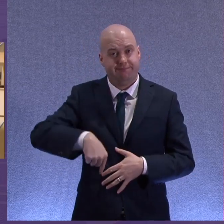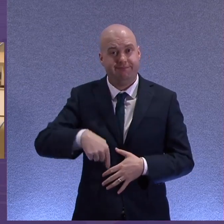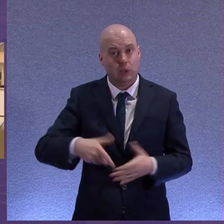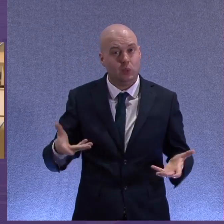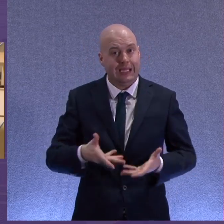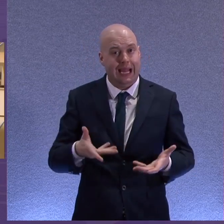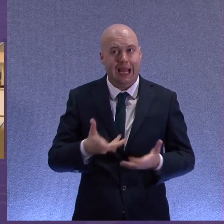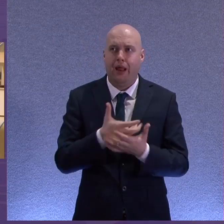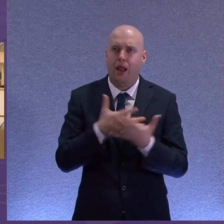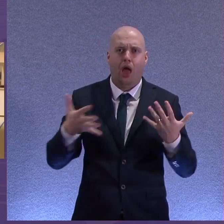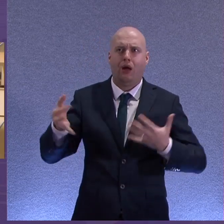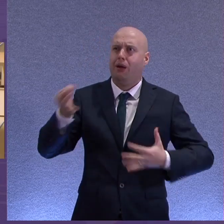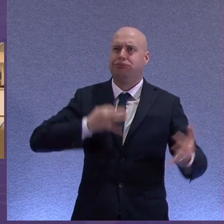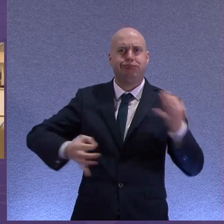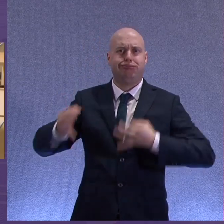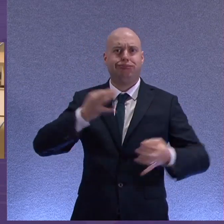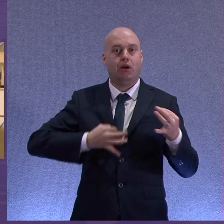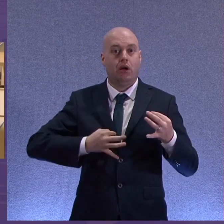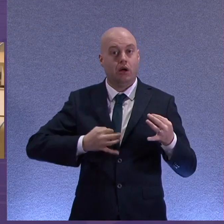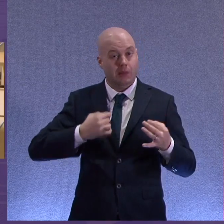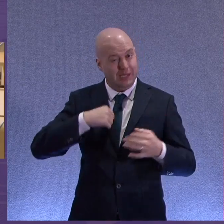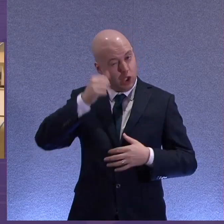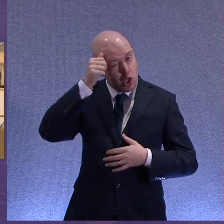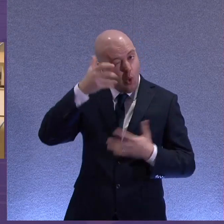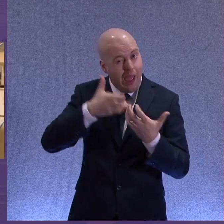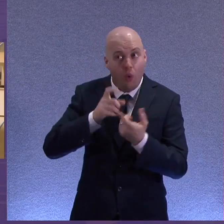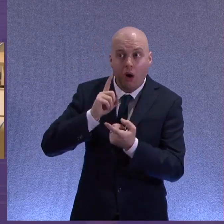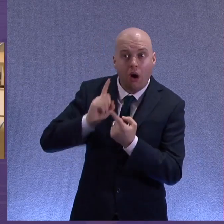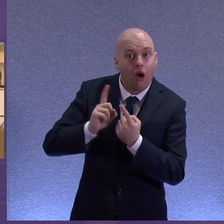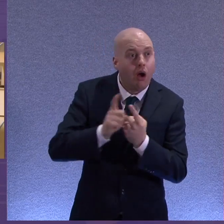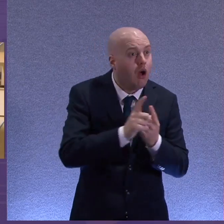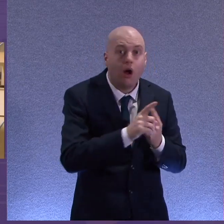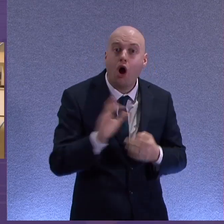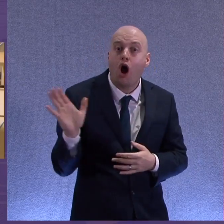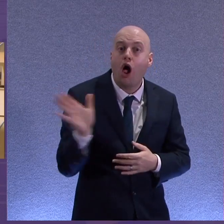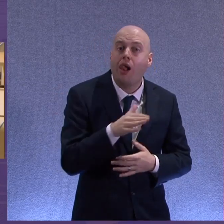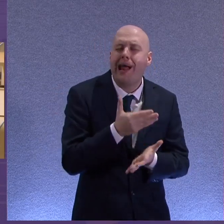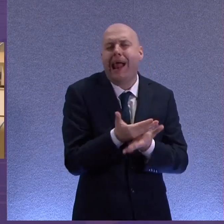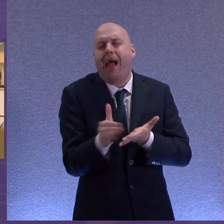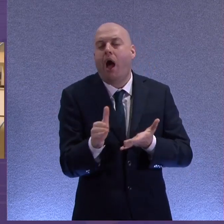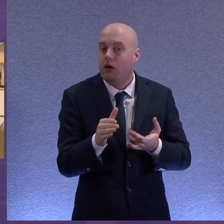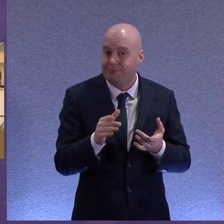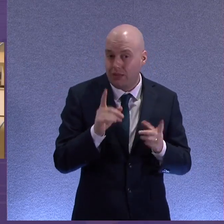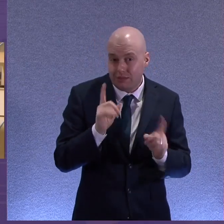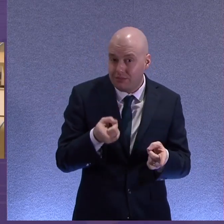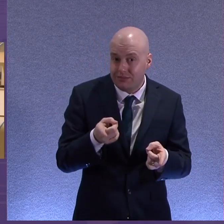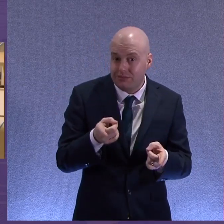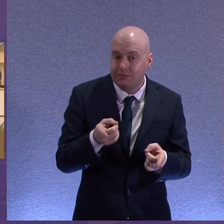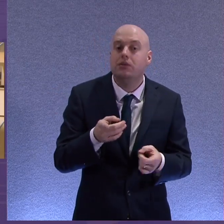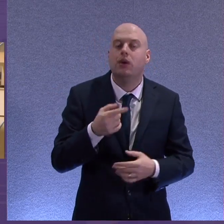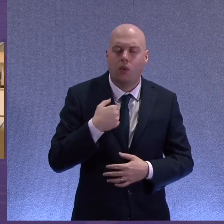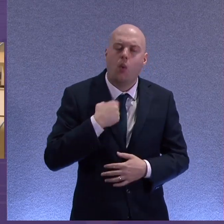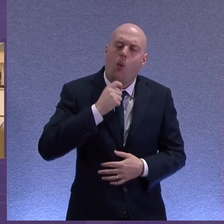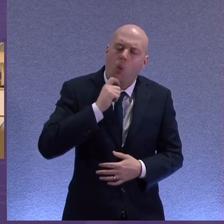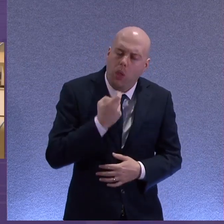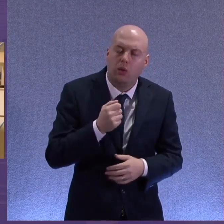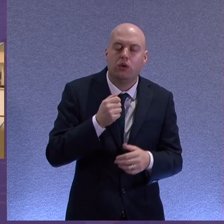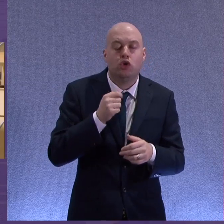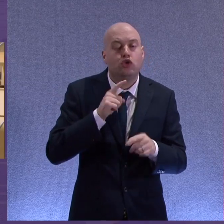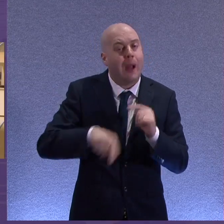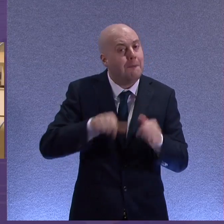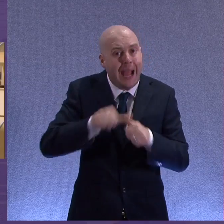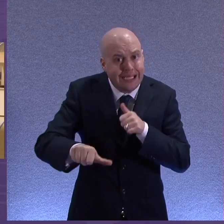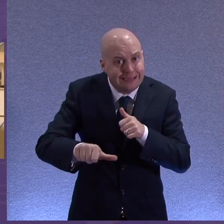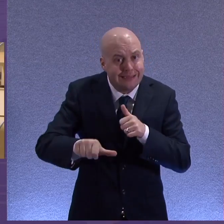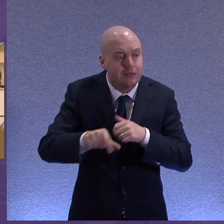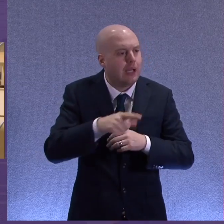with specific bespoke advice, but we will do our best to give every company and every sector the detail that they need and